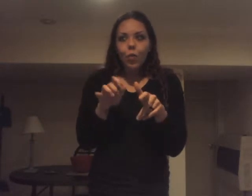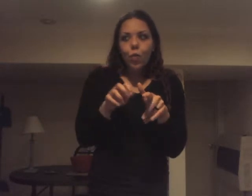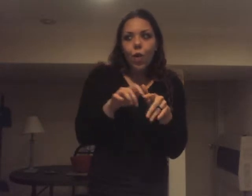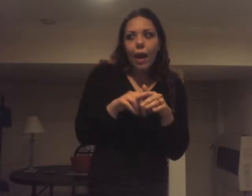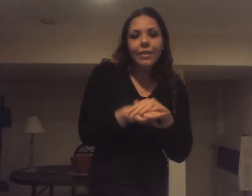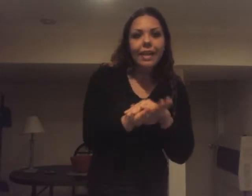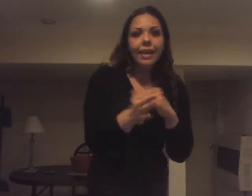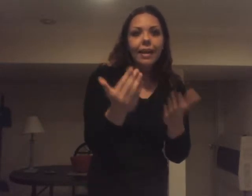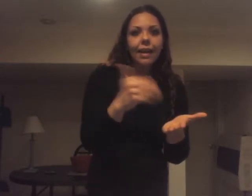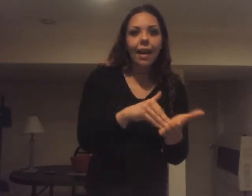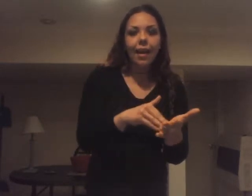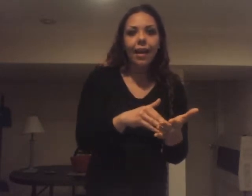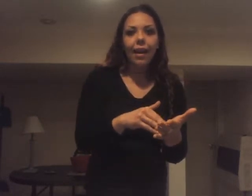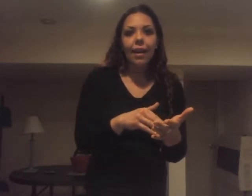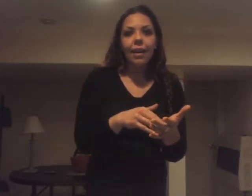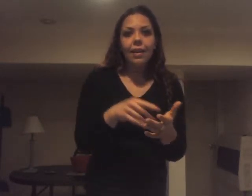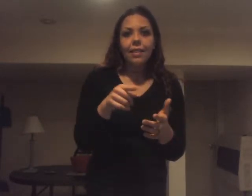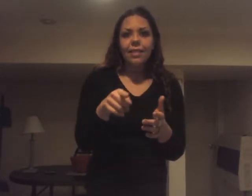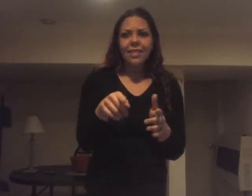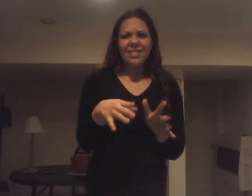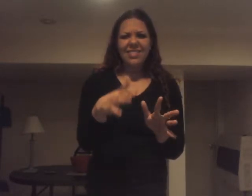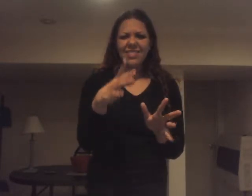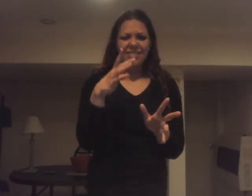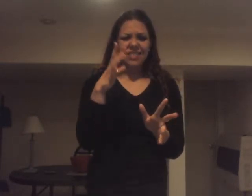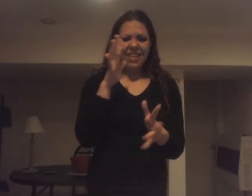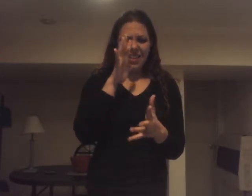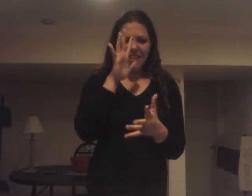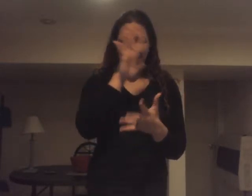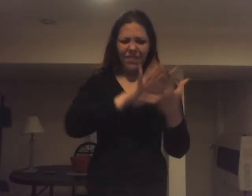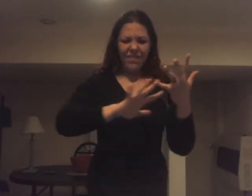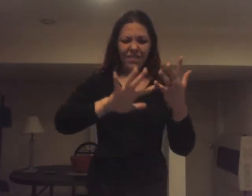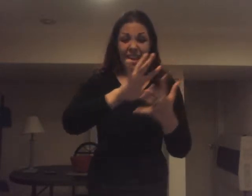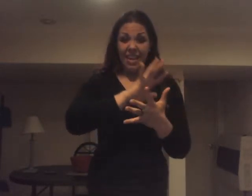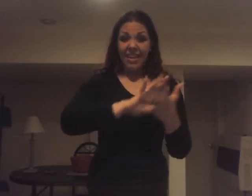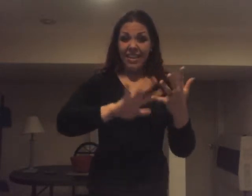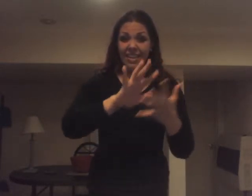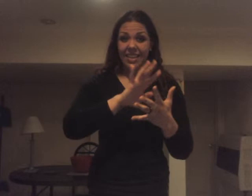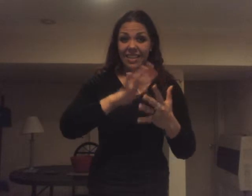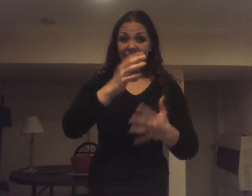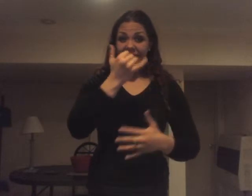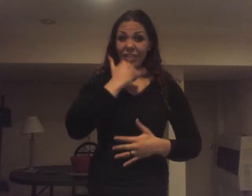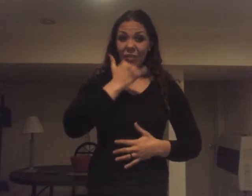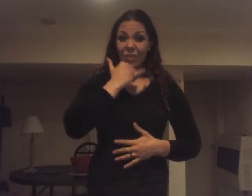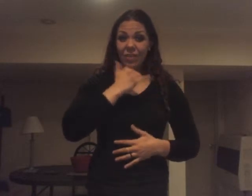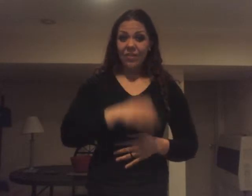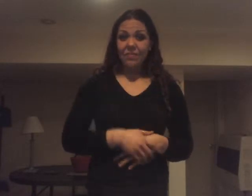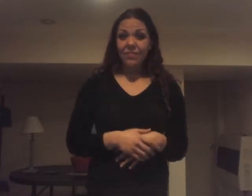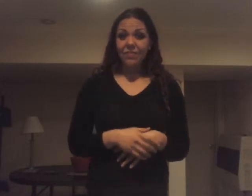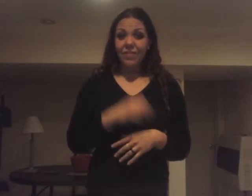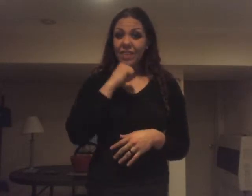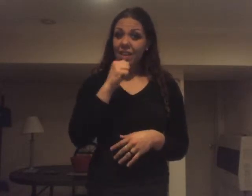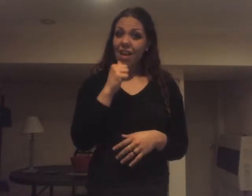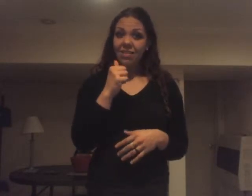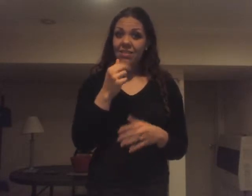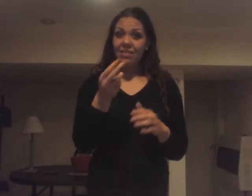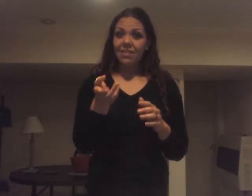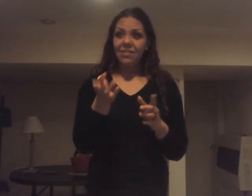under this rather vague heading, sexual disorder not otherwise specified. One of the examples being persistent